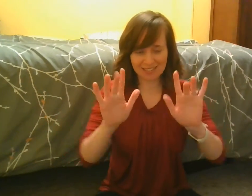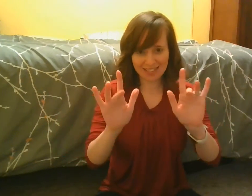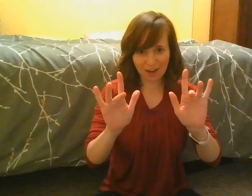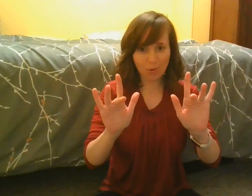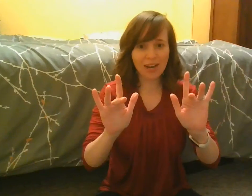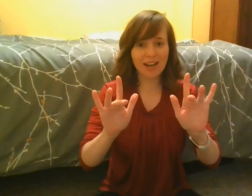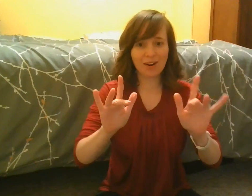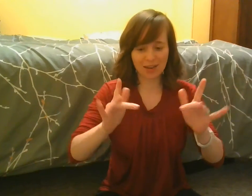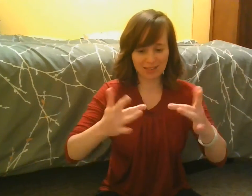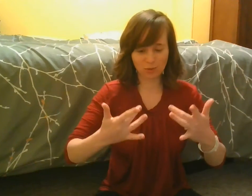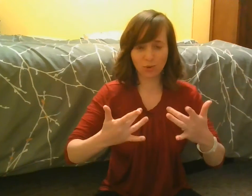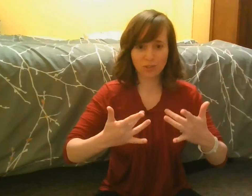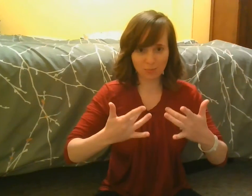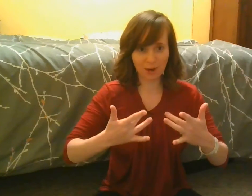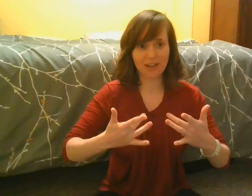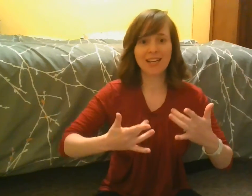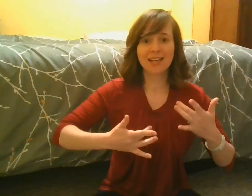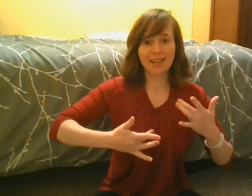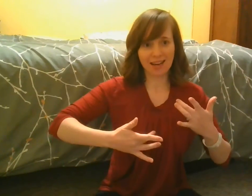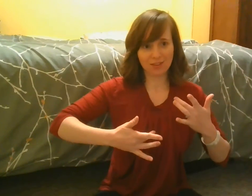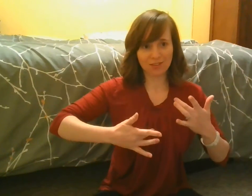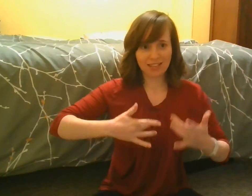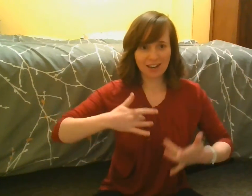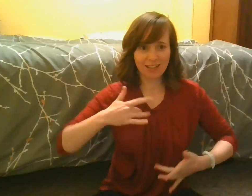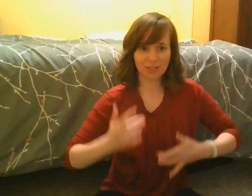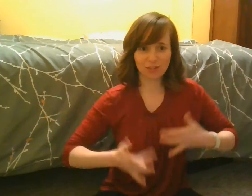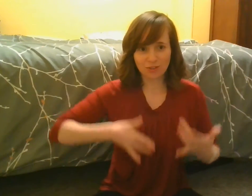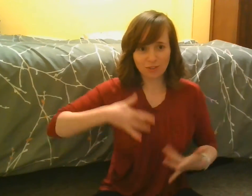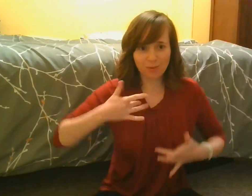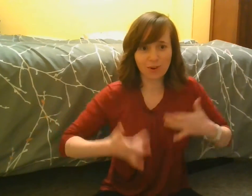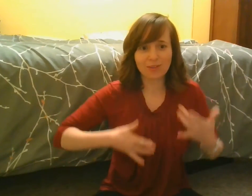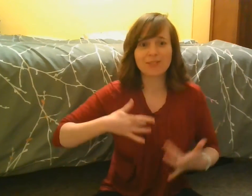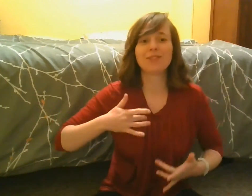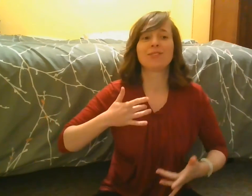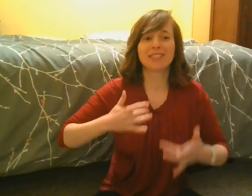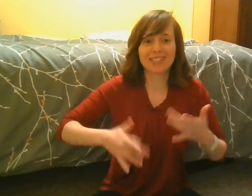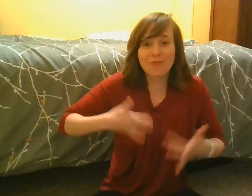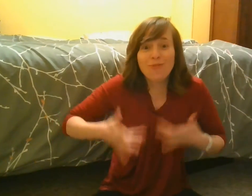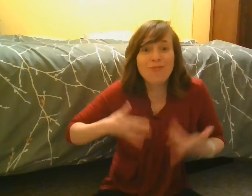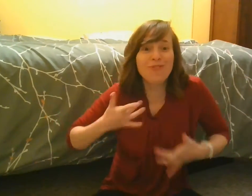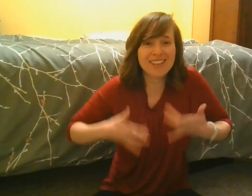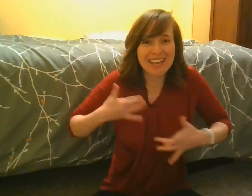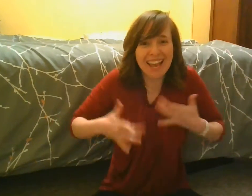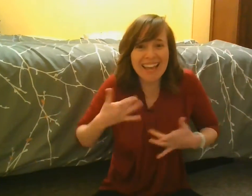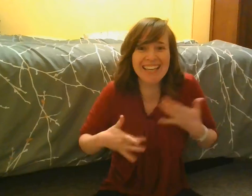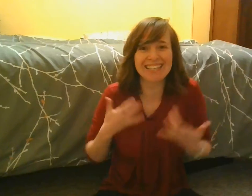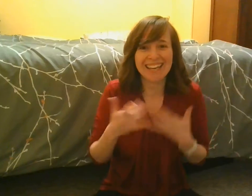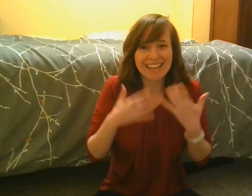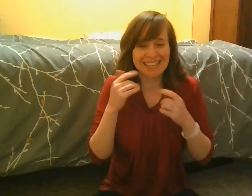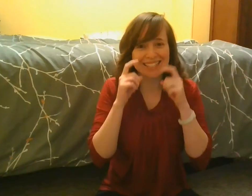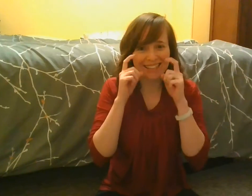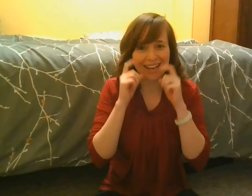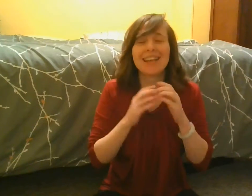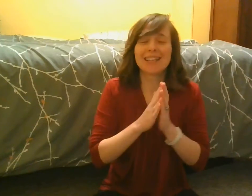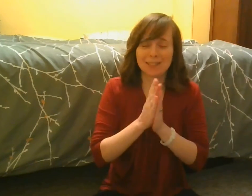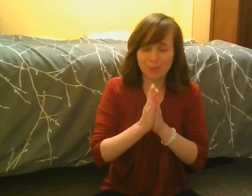just kind of point it out and they're towards your body, and you just kind of like circle them around you, just like, ooh, yay. And especially